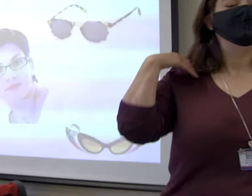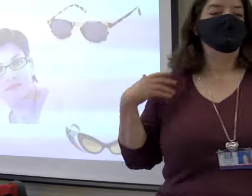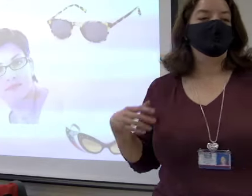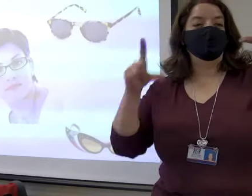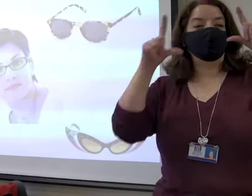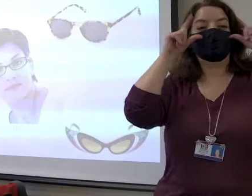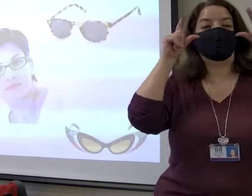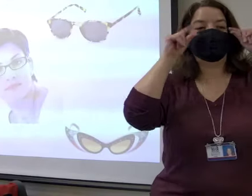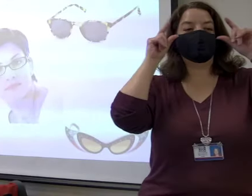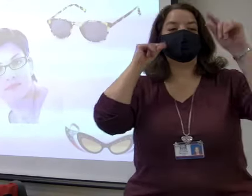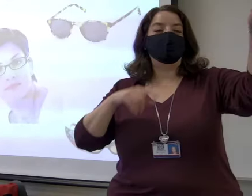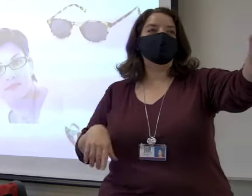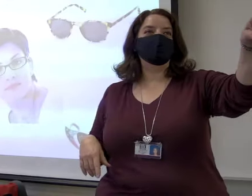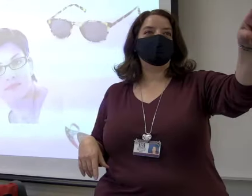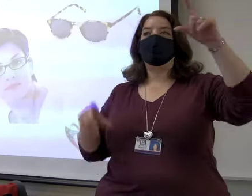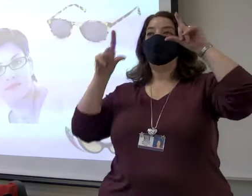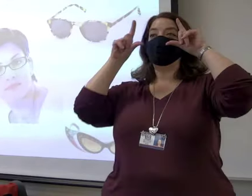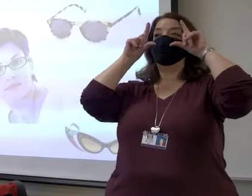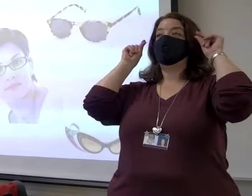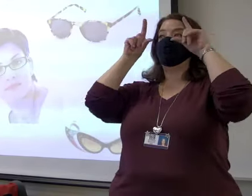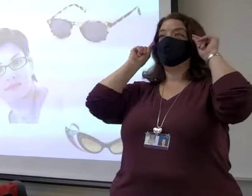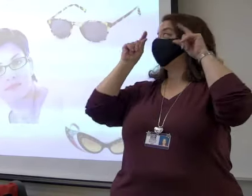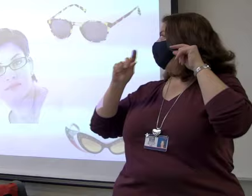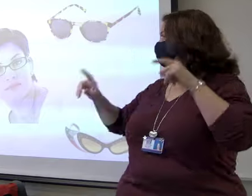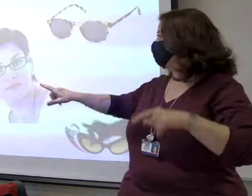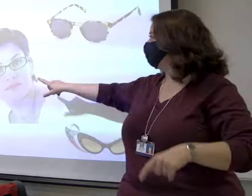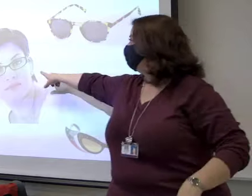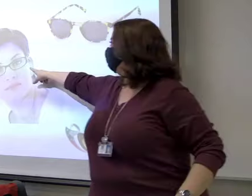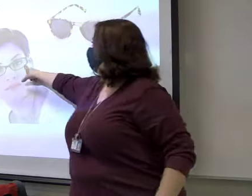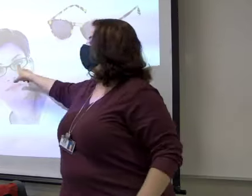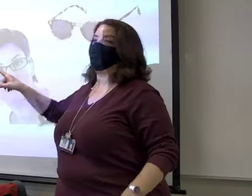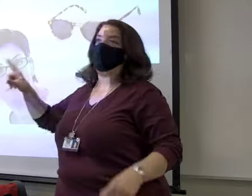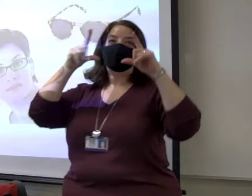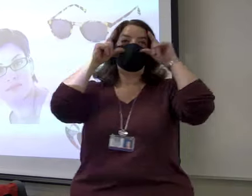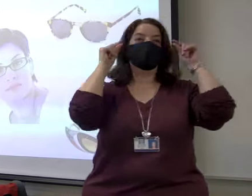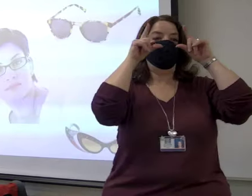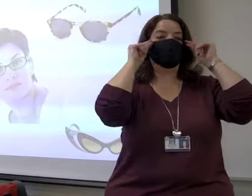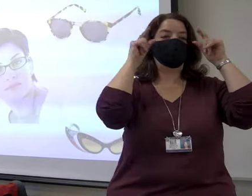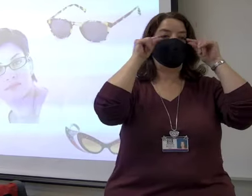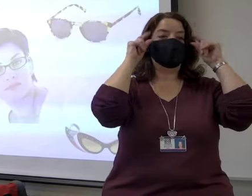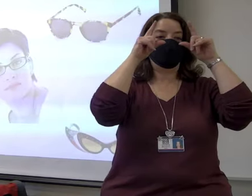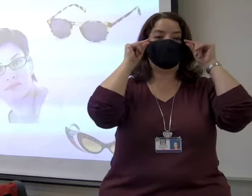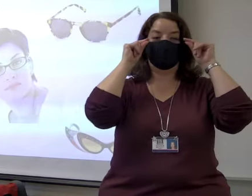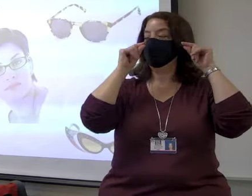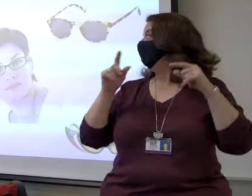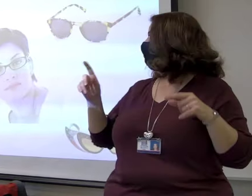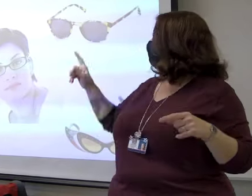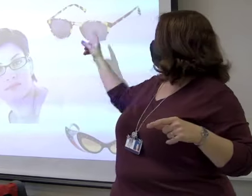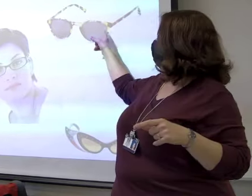All right, glasses. And Hudson kind of asked, if it's just glasses, like just eyeglasses, then it's just this way. I had